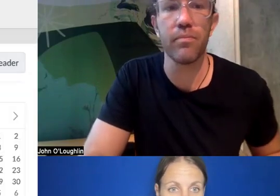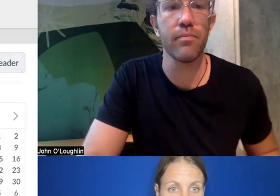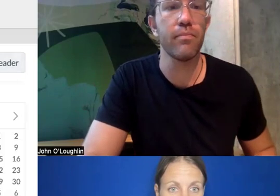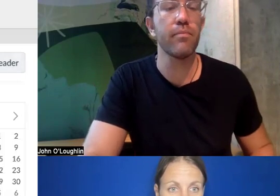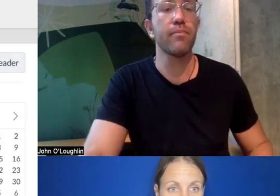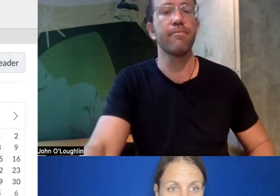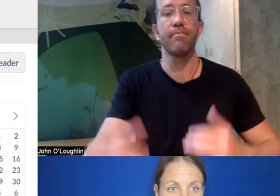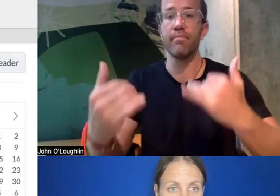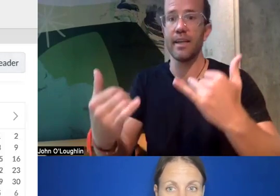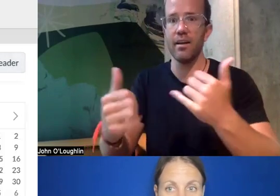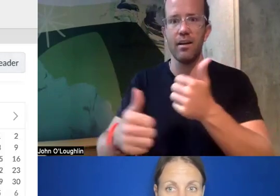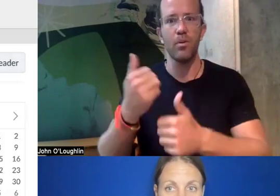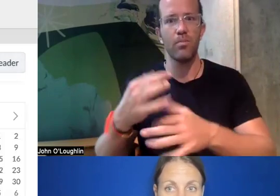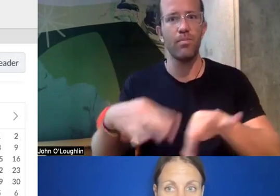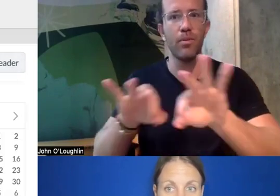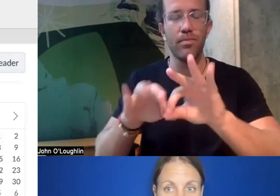okay.